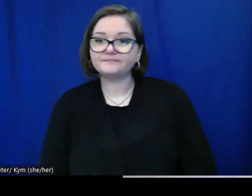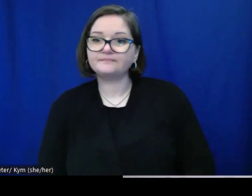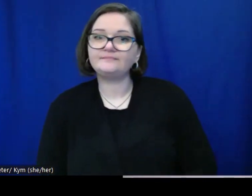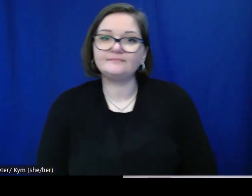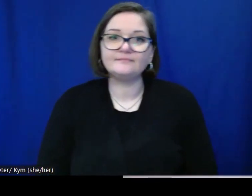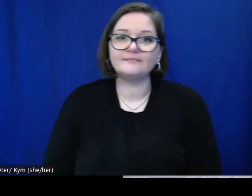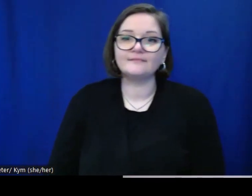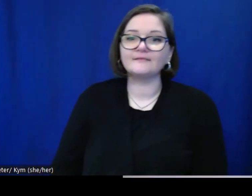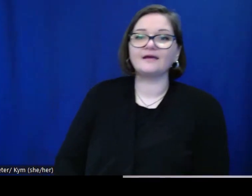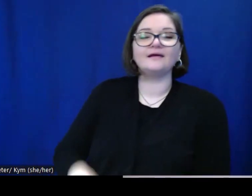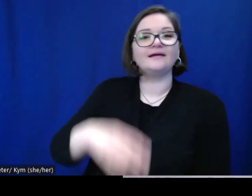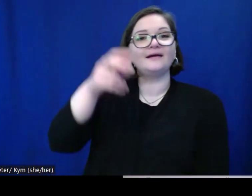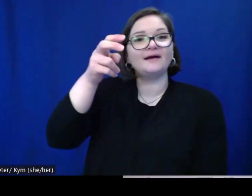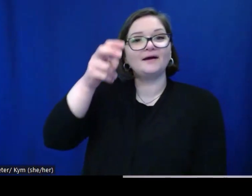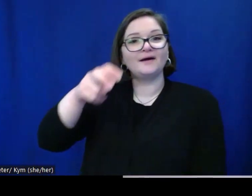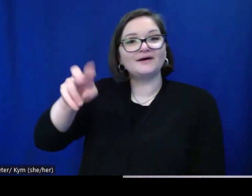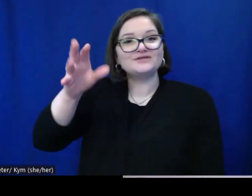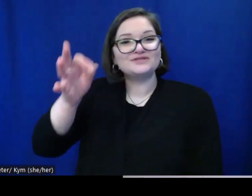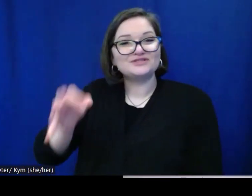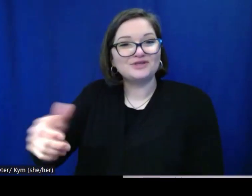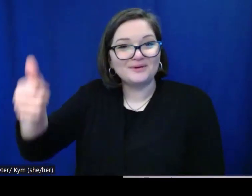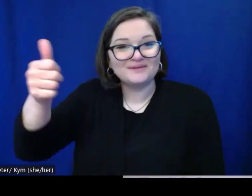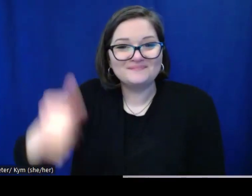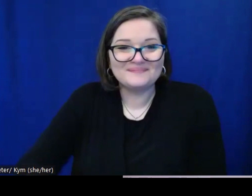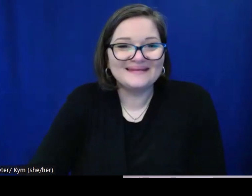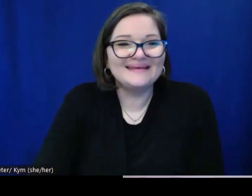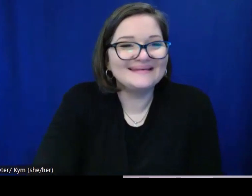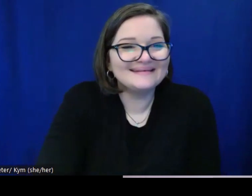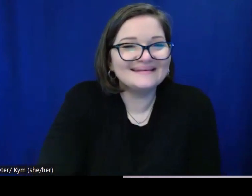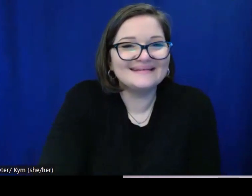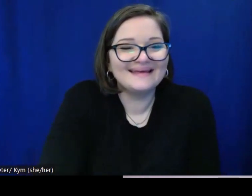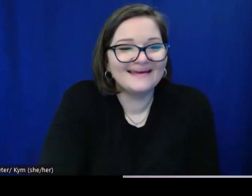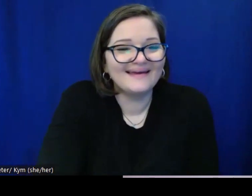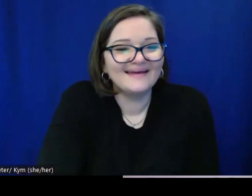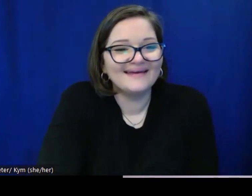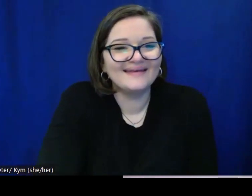And I keep forgetting to push this clicker. I'm sorry.